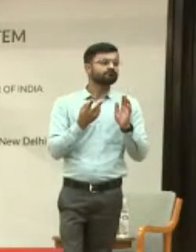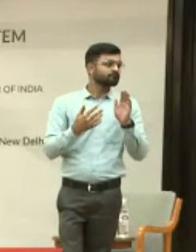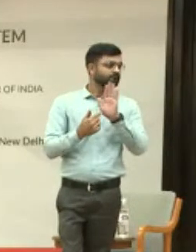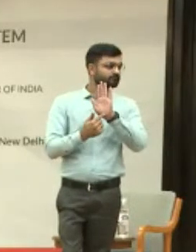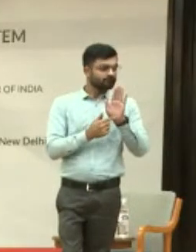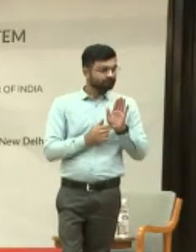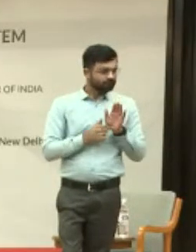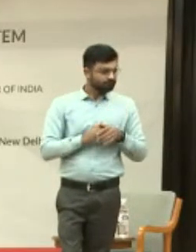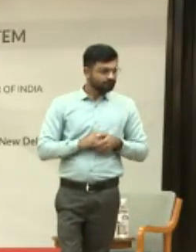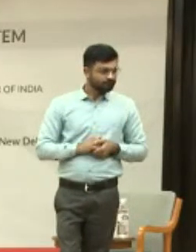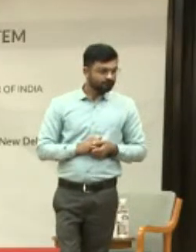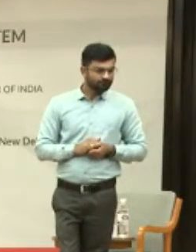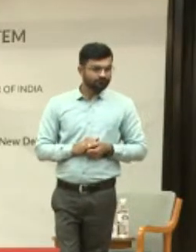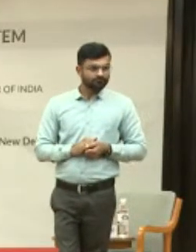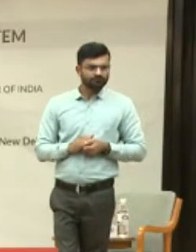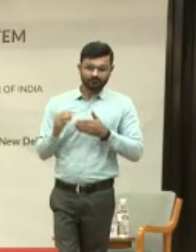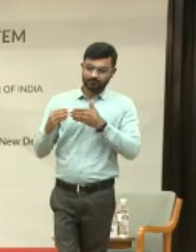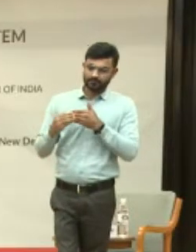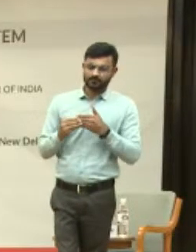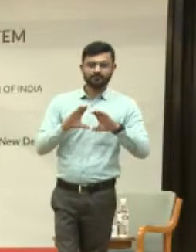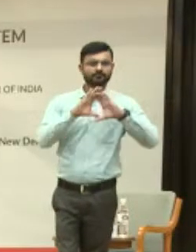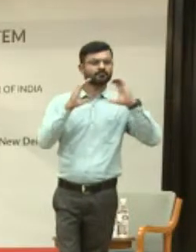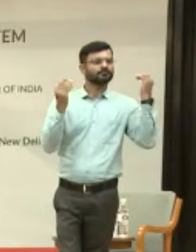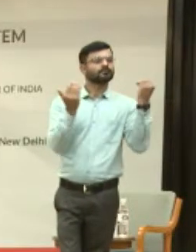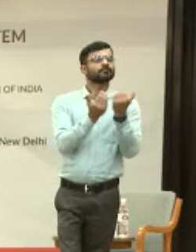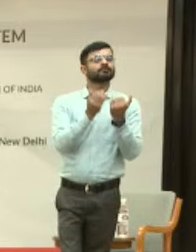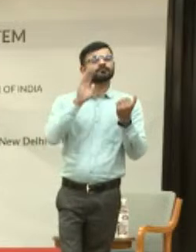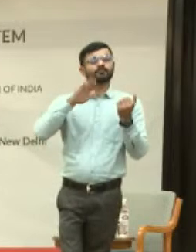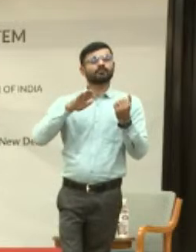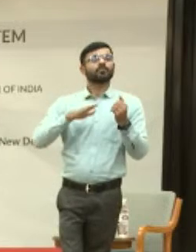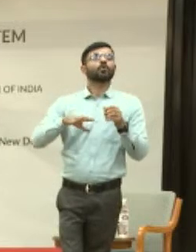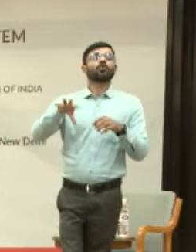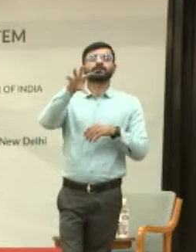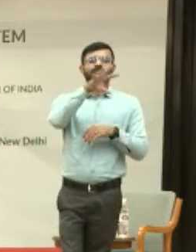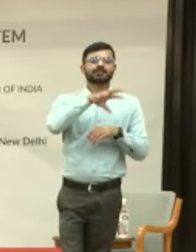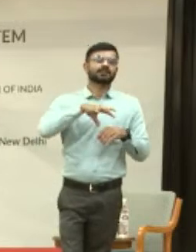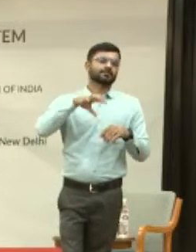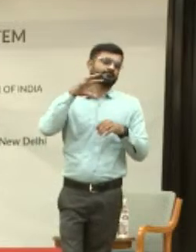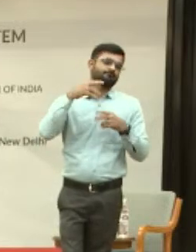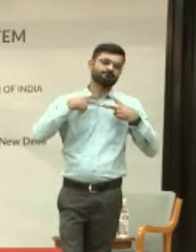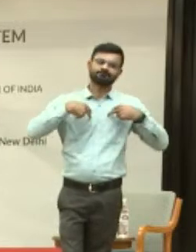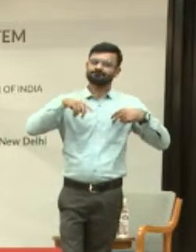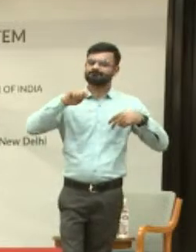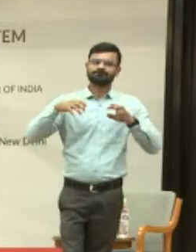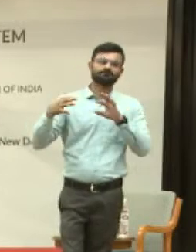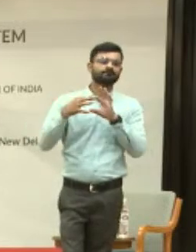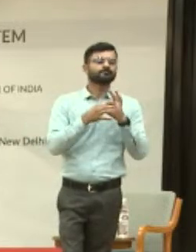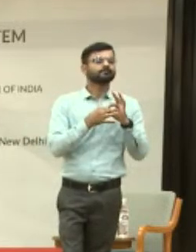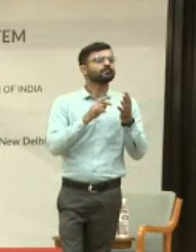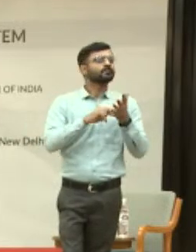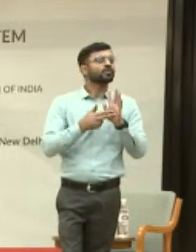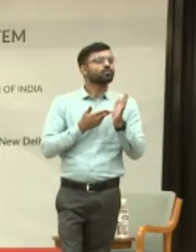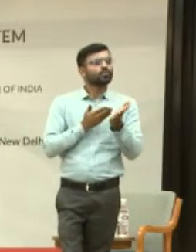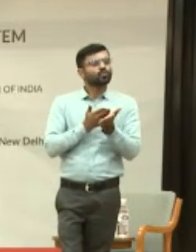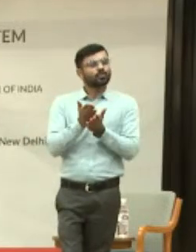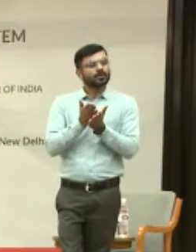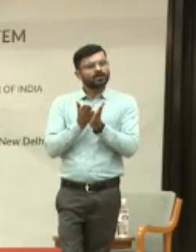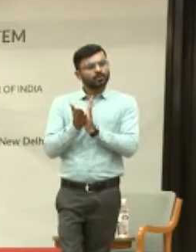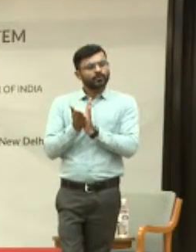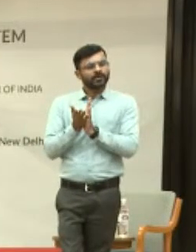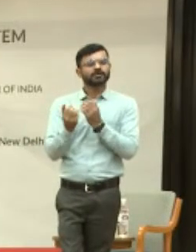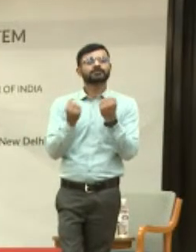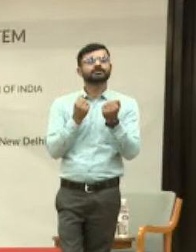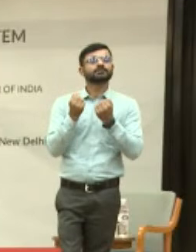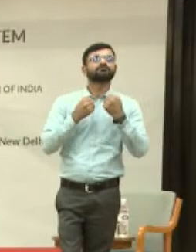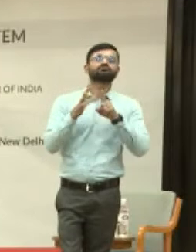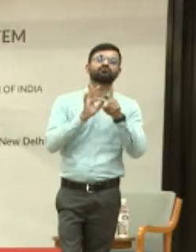voices through parliament and state legislatures. That is the way we